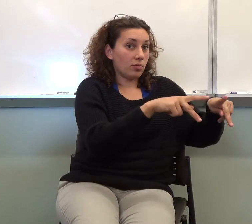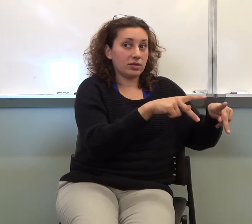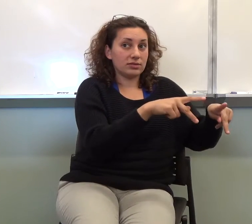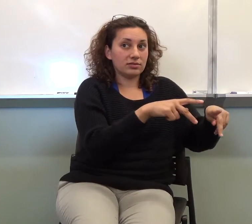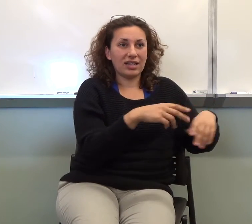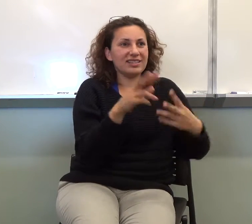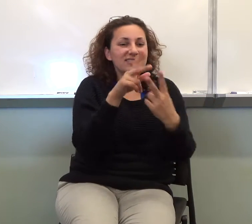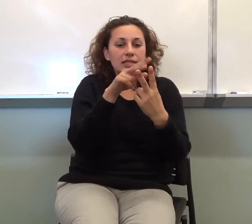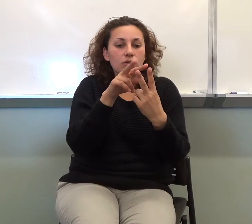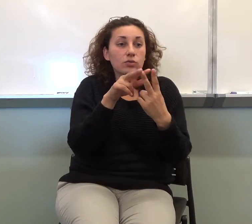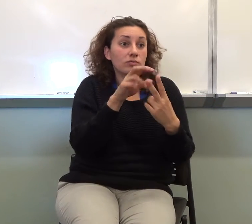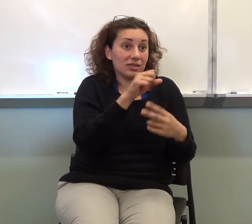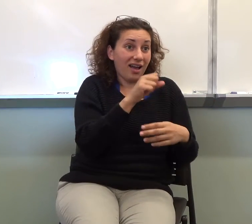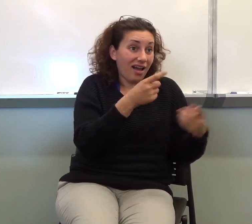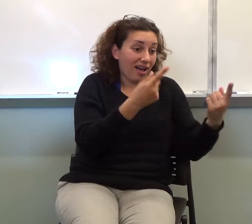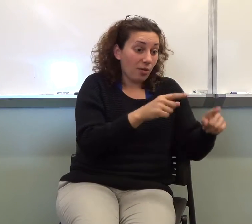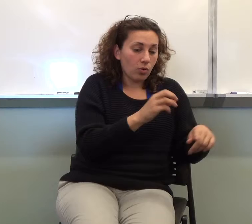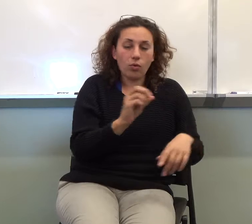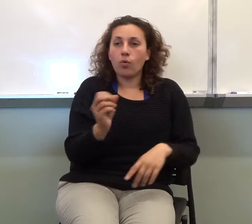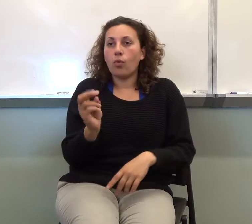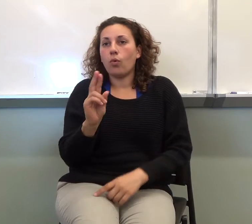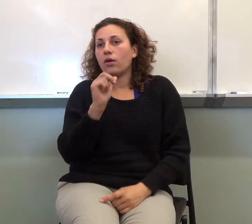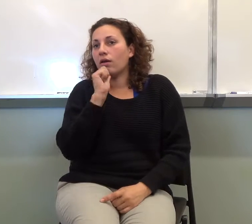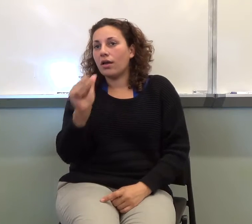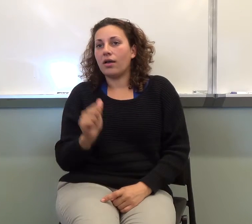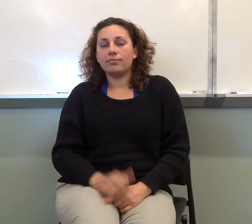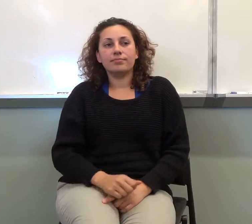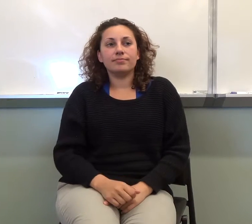happen, and subtract the